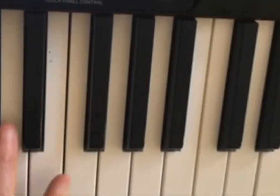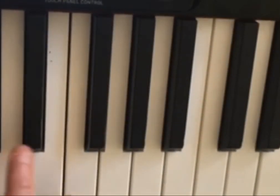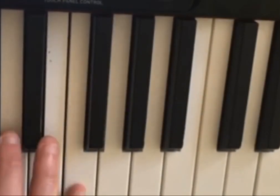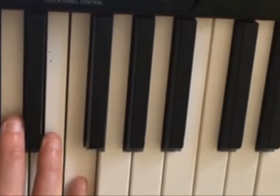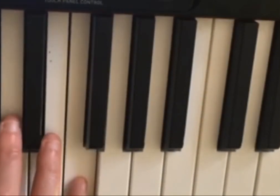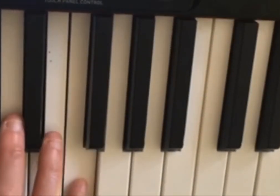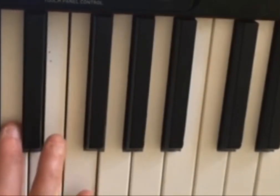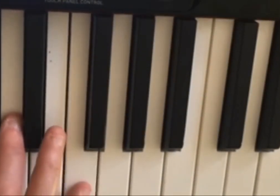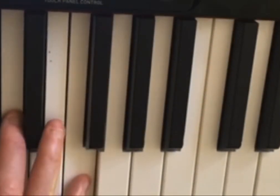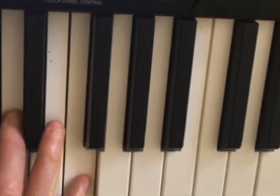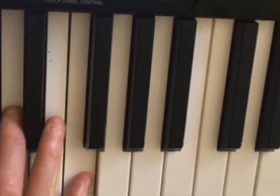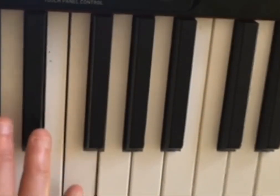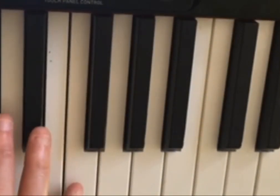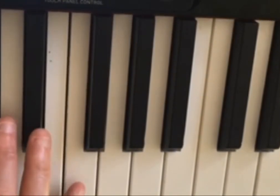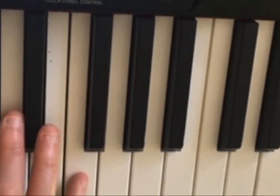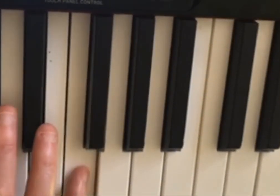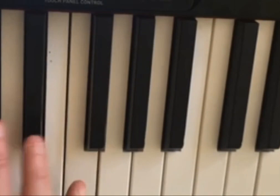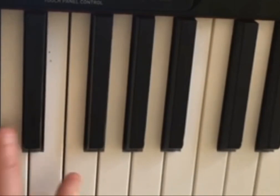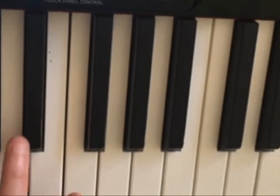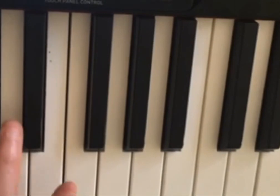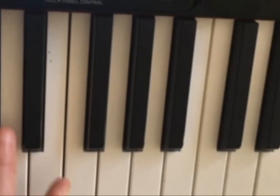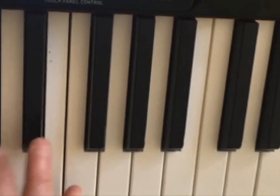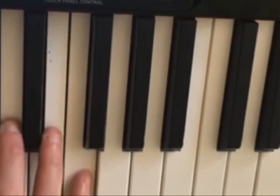Good morning if you went sledging.